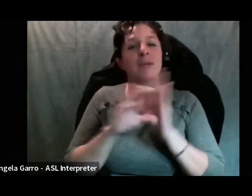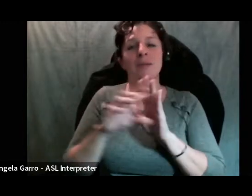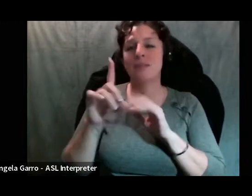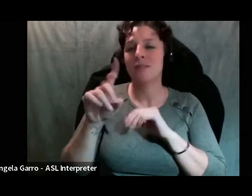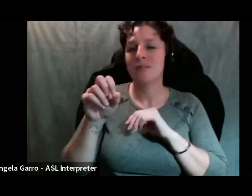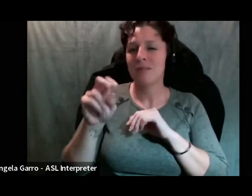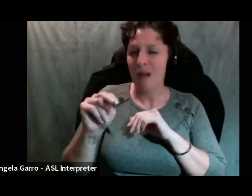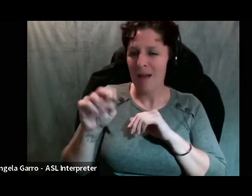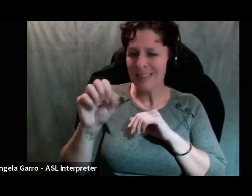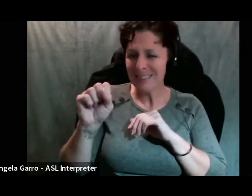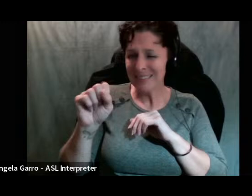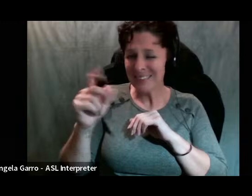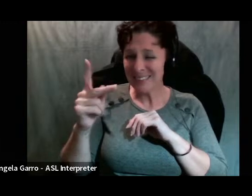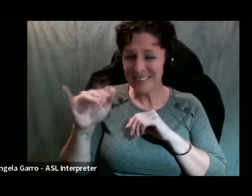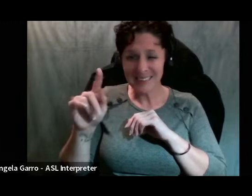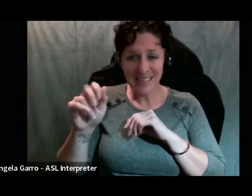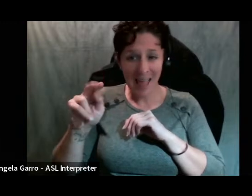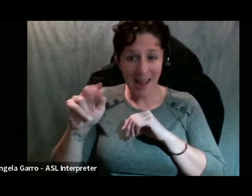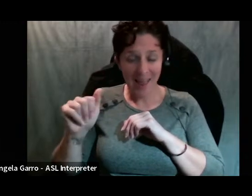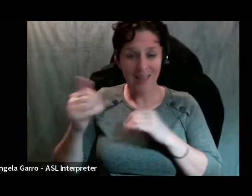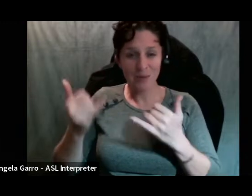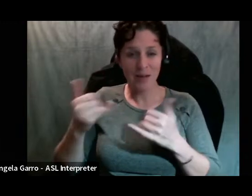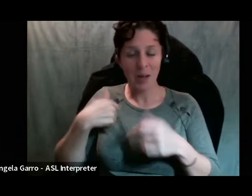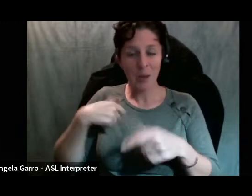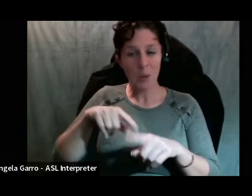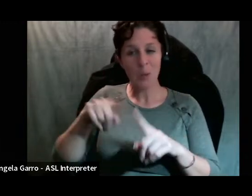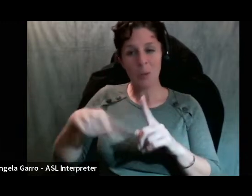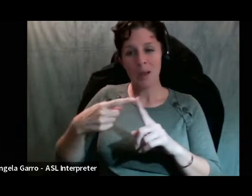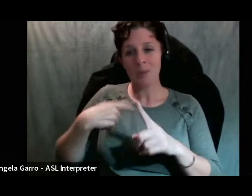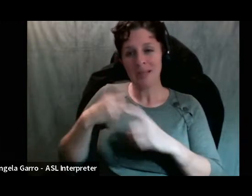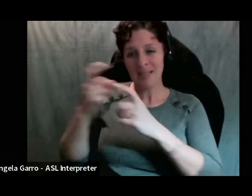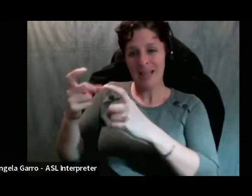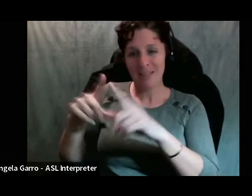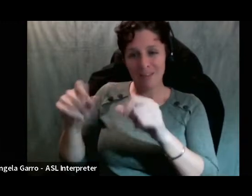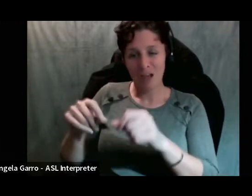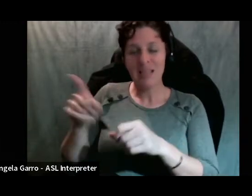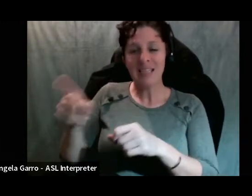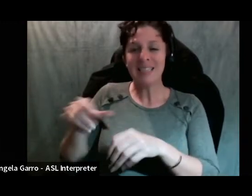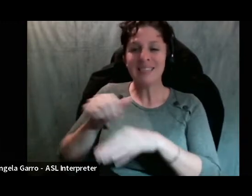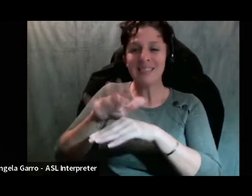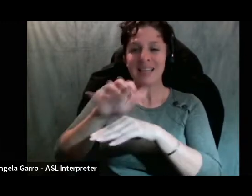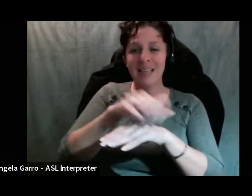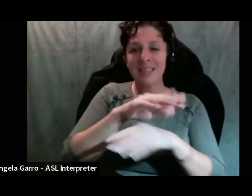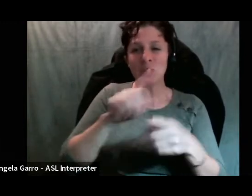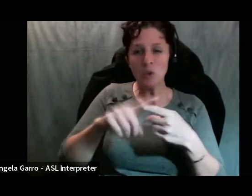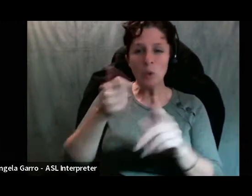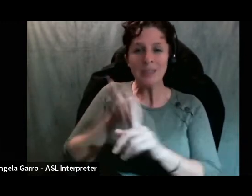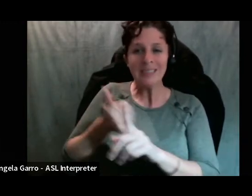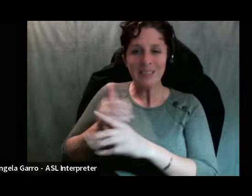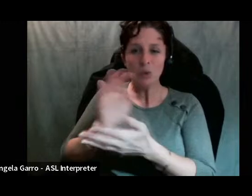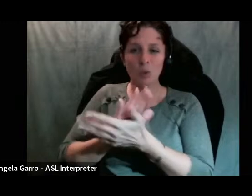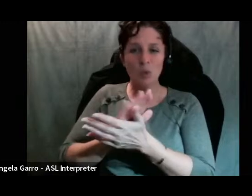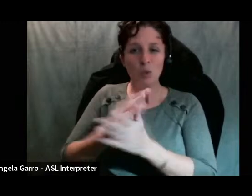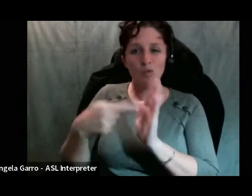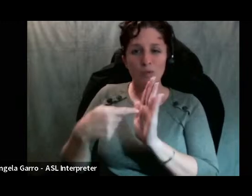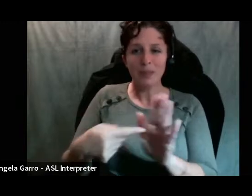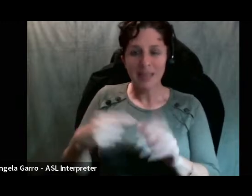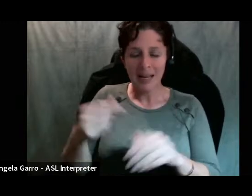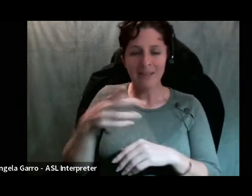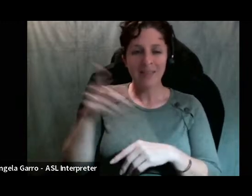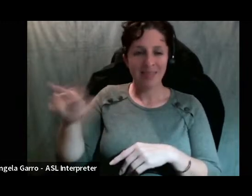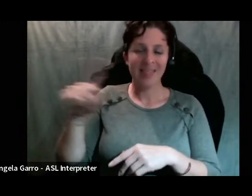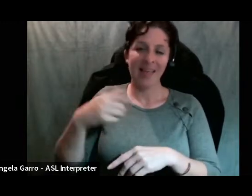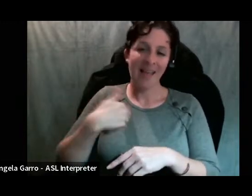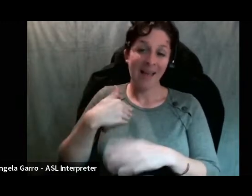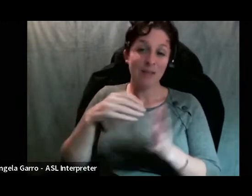today when we gave him the gift cards, and he sent it out to each school representative, and they have the students that